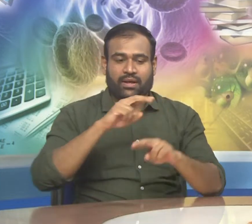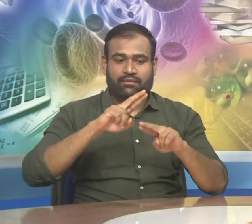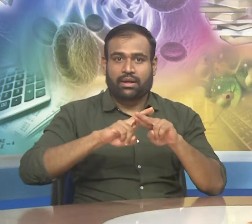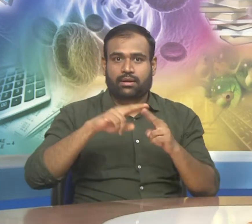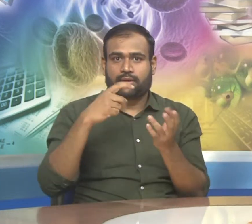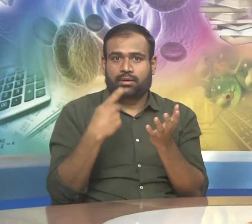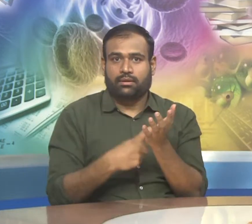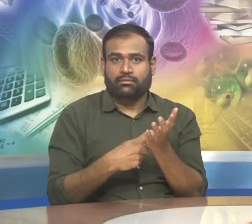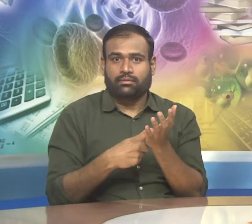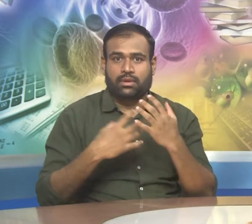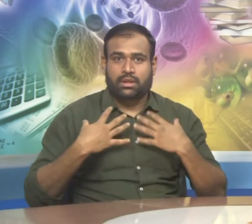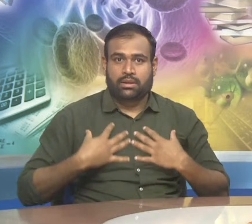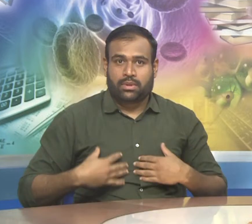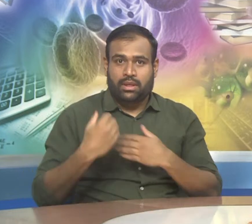Fundamental rights.